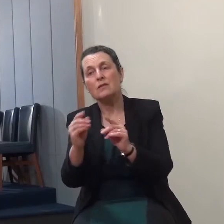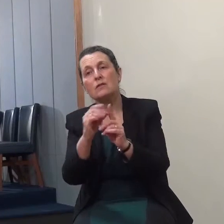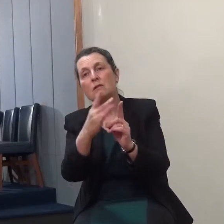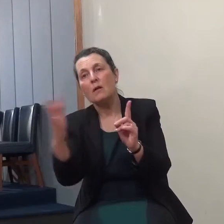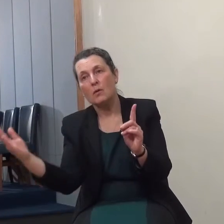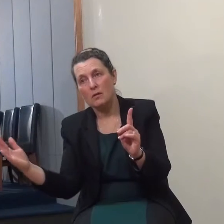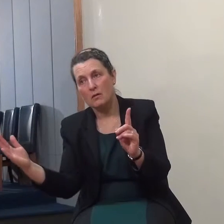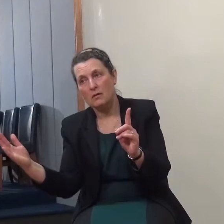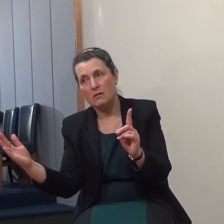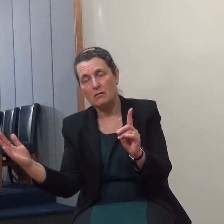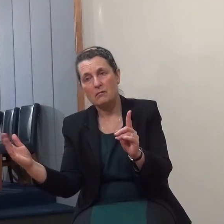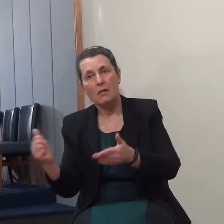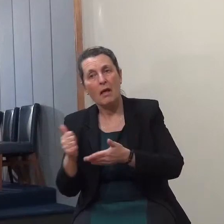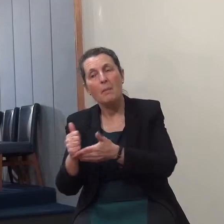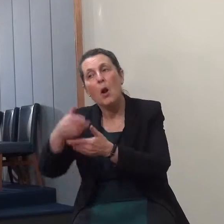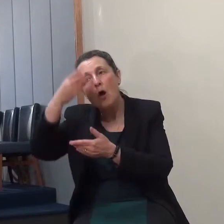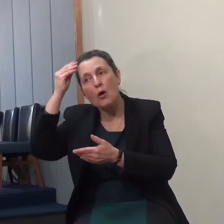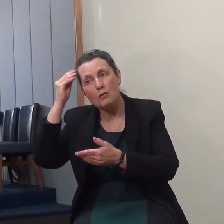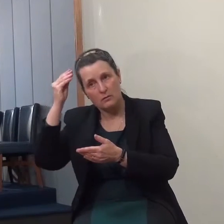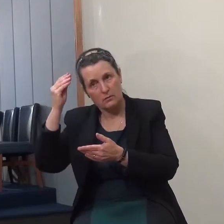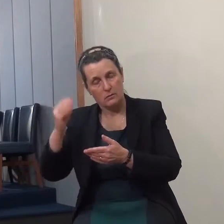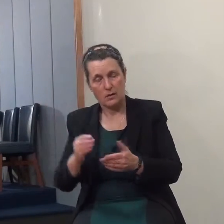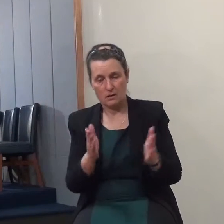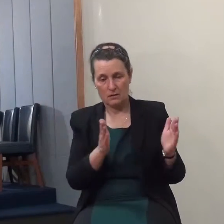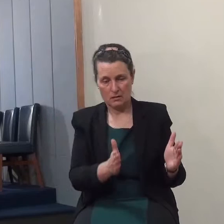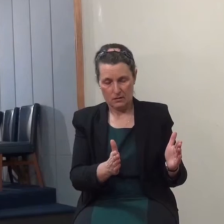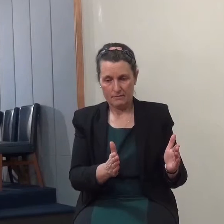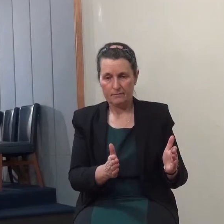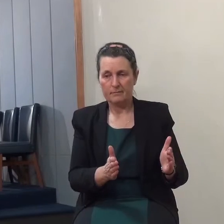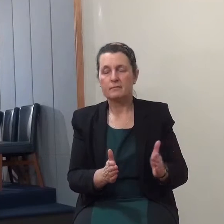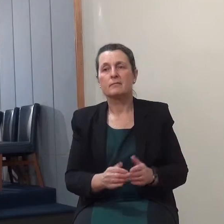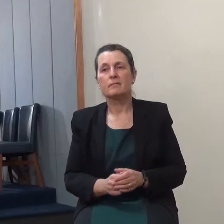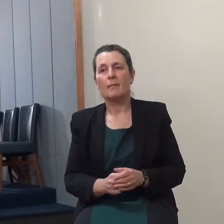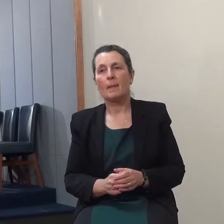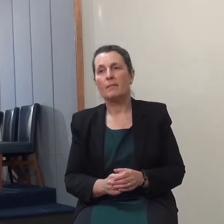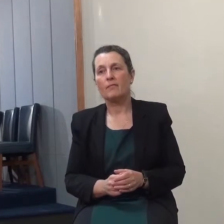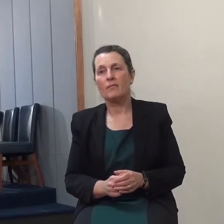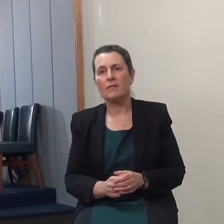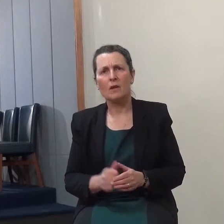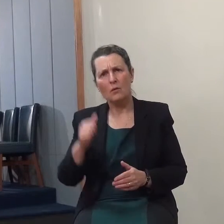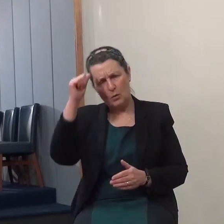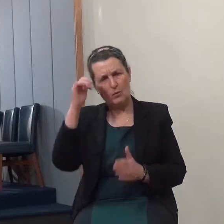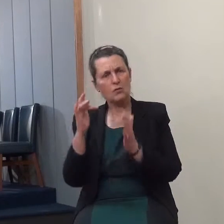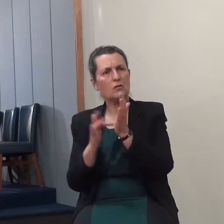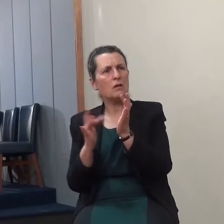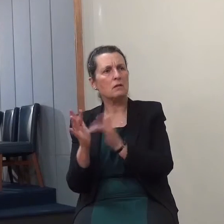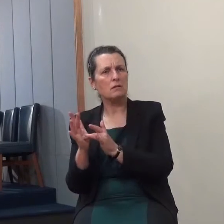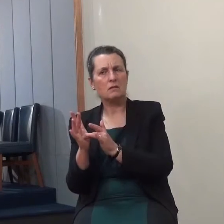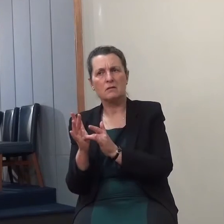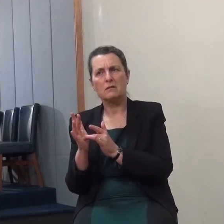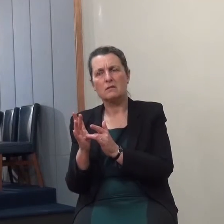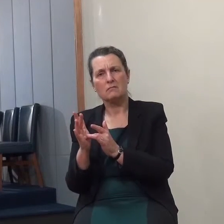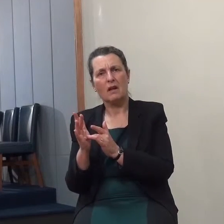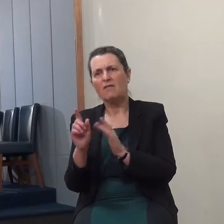what comes first. People sometimes think along these lines. The Lord was 3 years with his disciples. If only